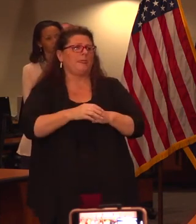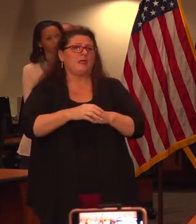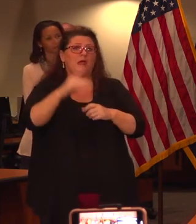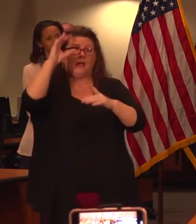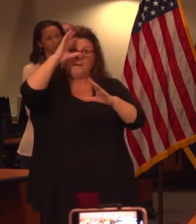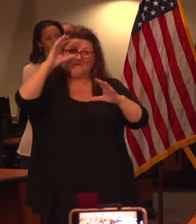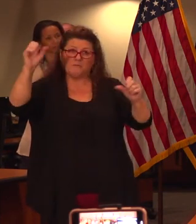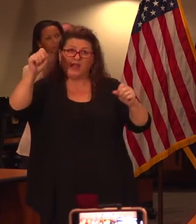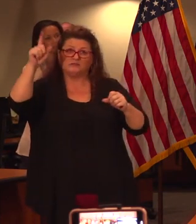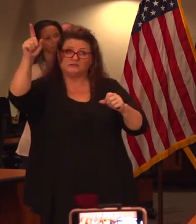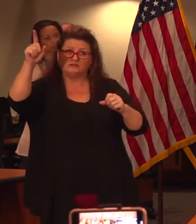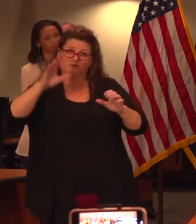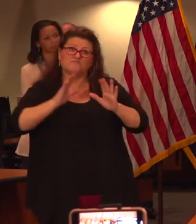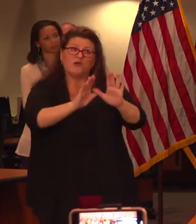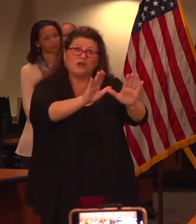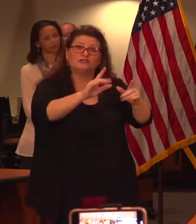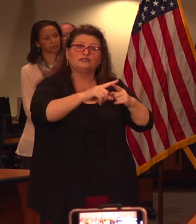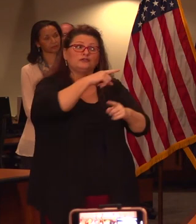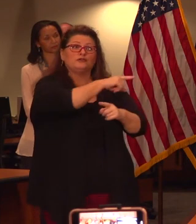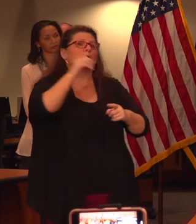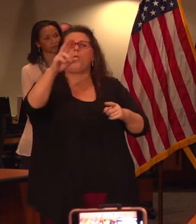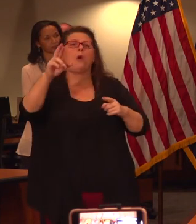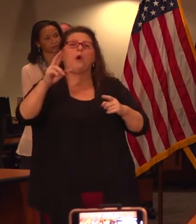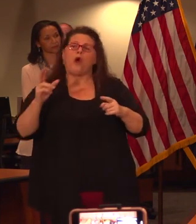for states, or is he leaving it up for governors?